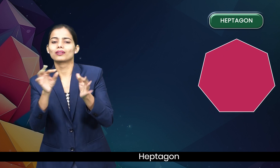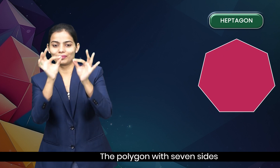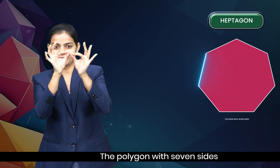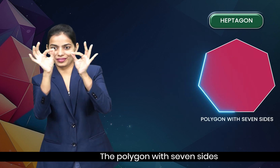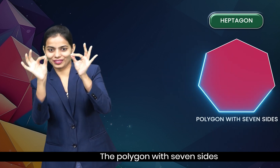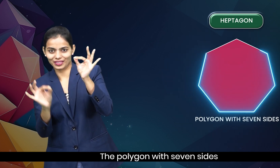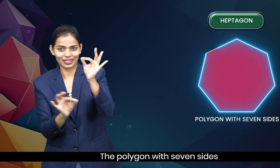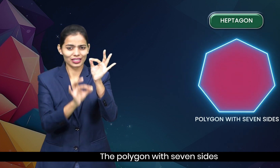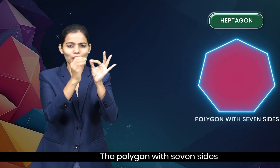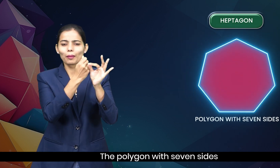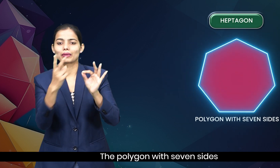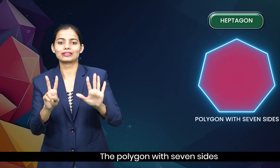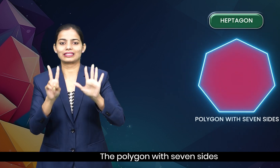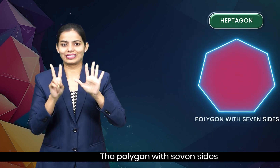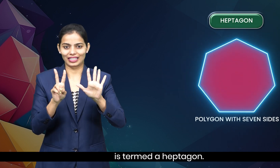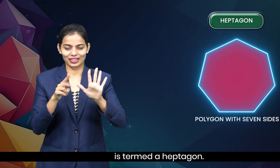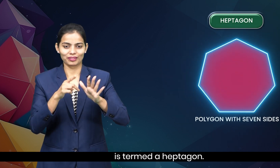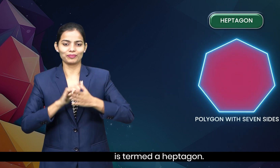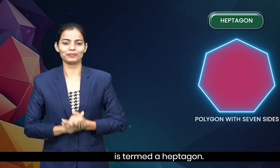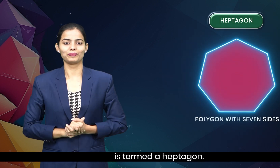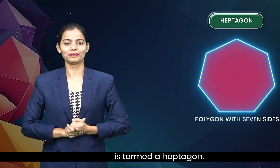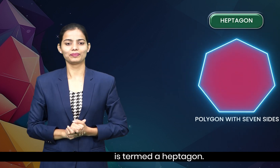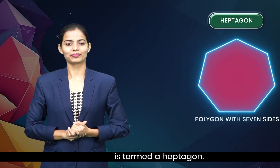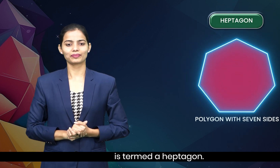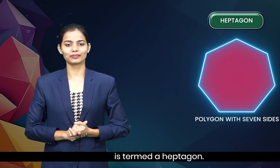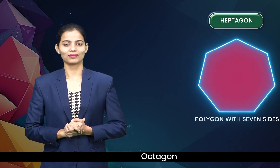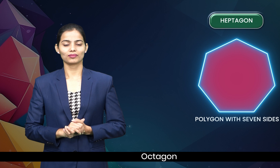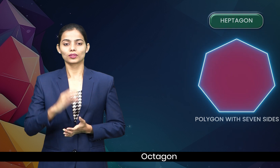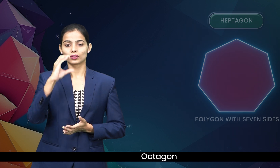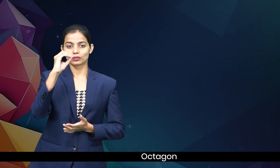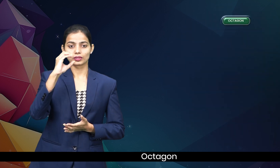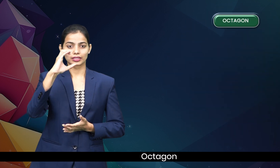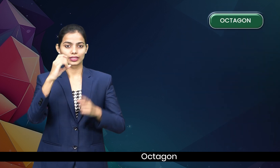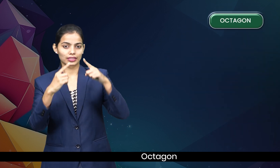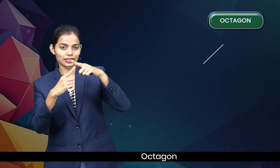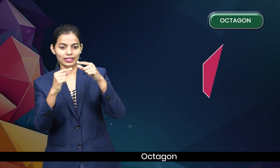The polygon with 7 sides is termed a heptagon. Octagon.